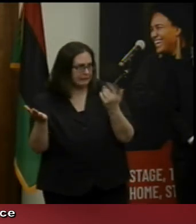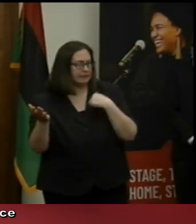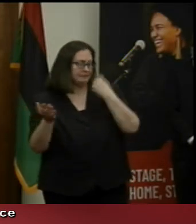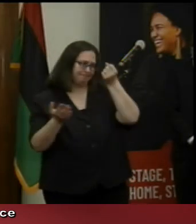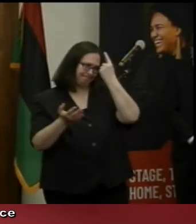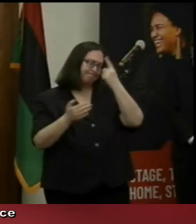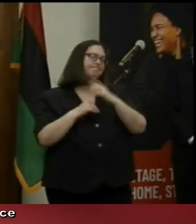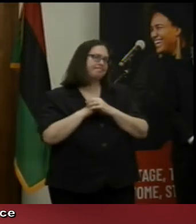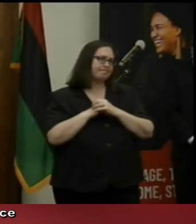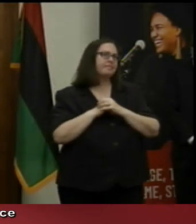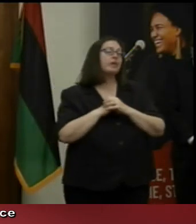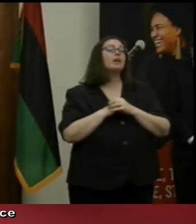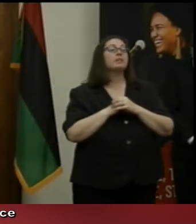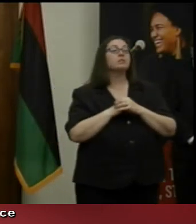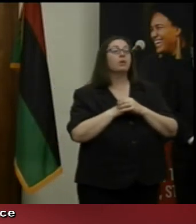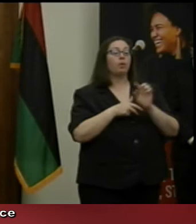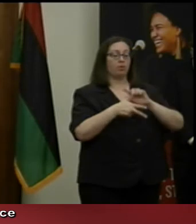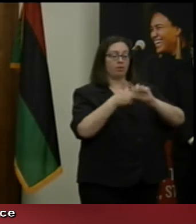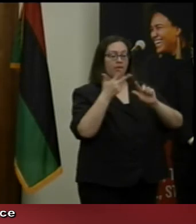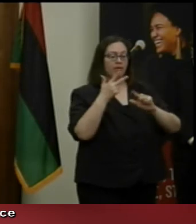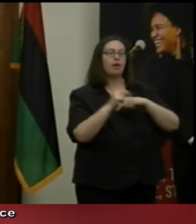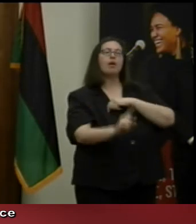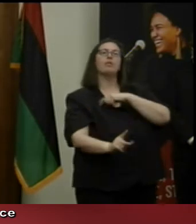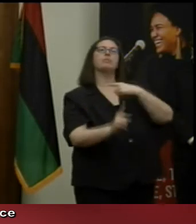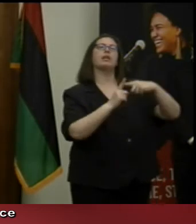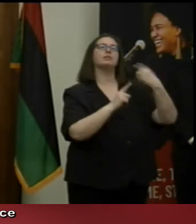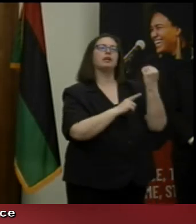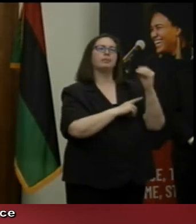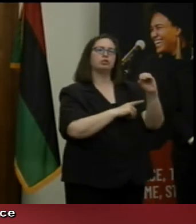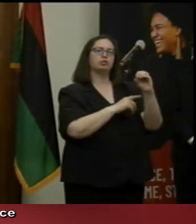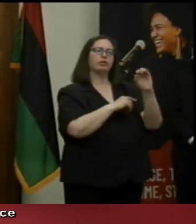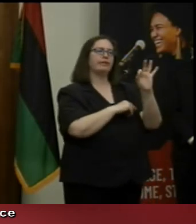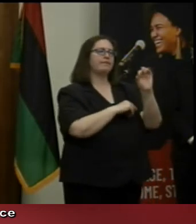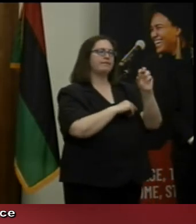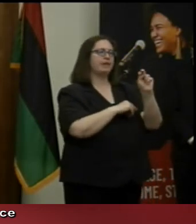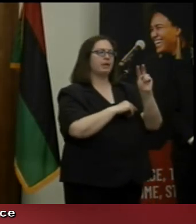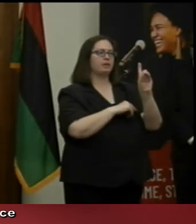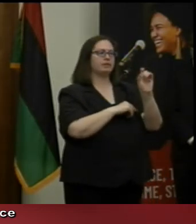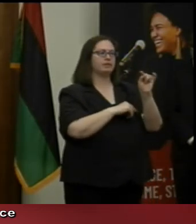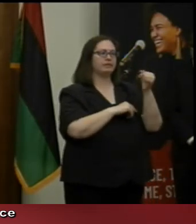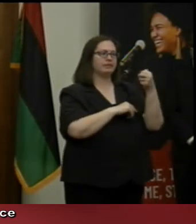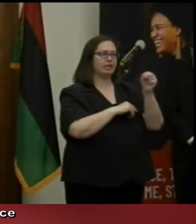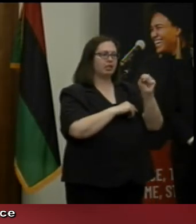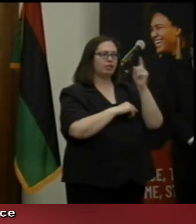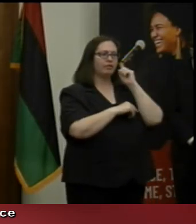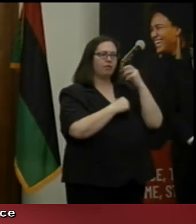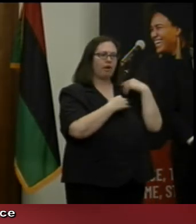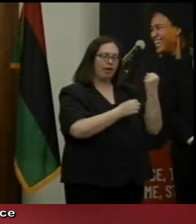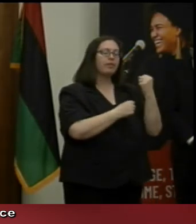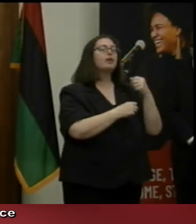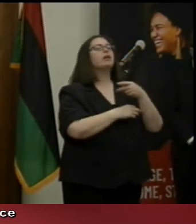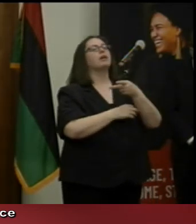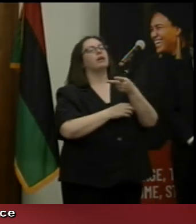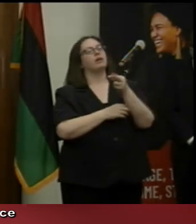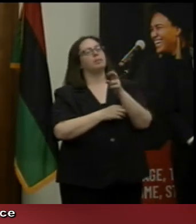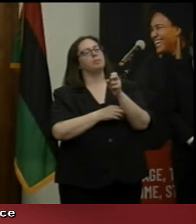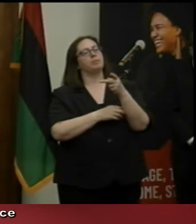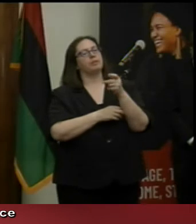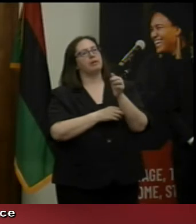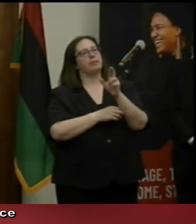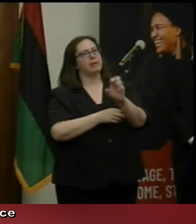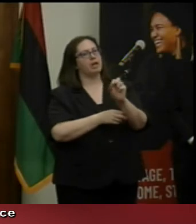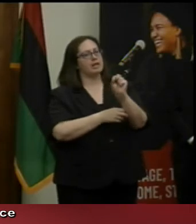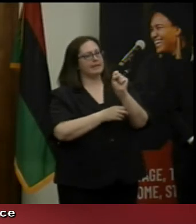in conjunction with the Missouri Foundation for Health, the Prepare SDL is actually doing